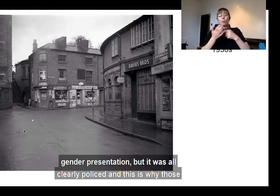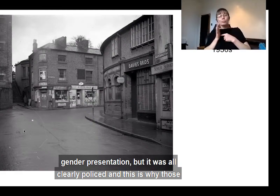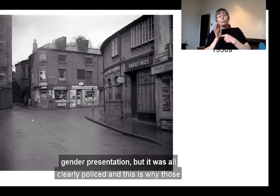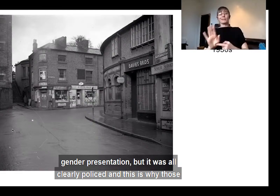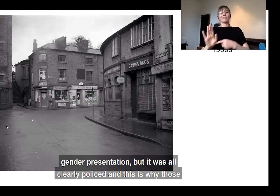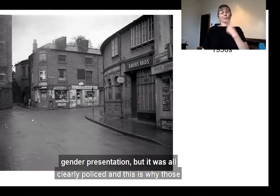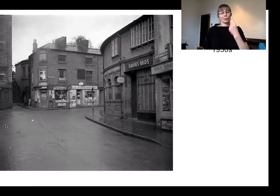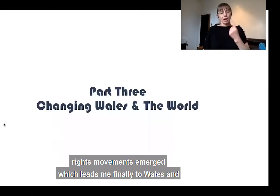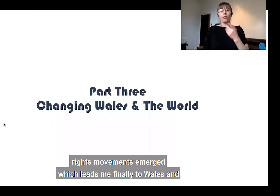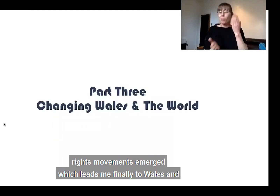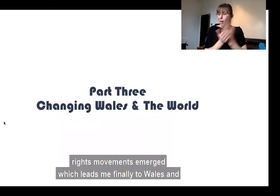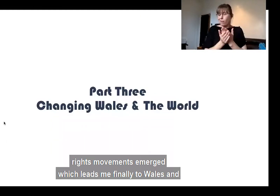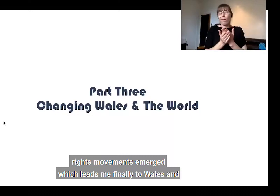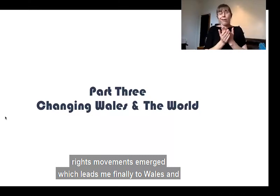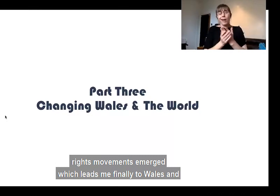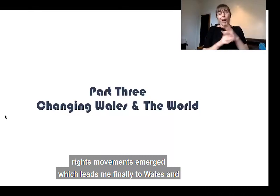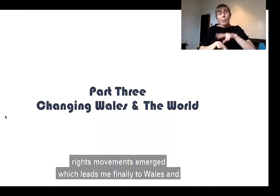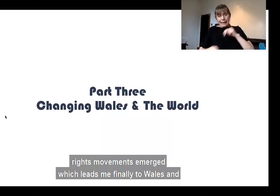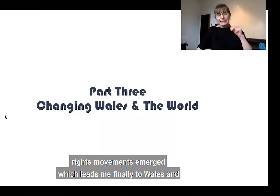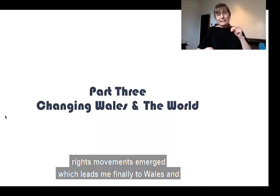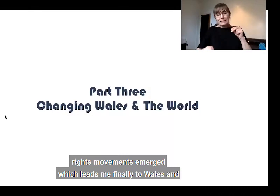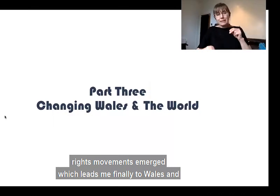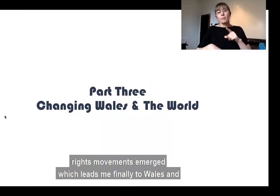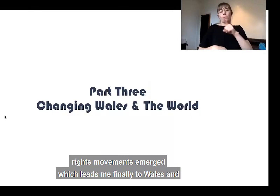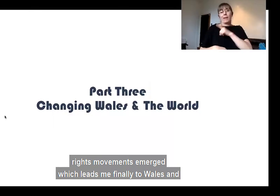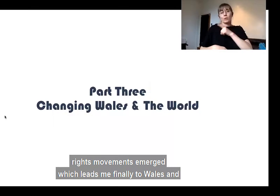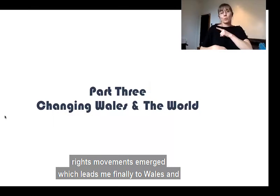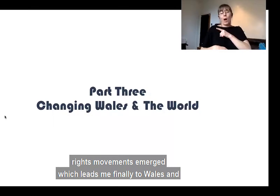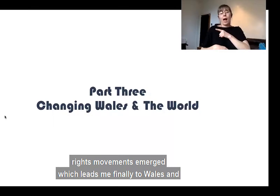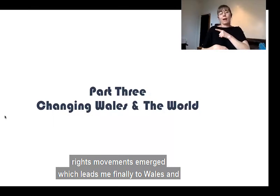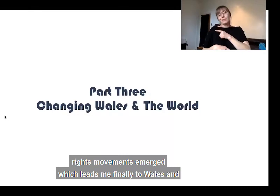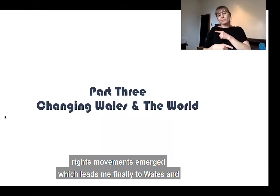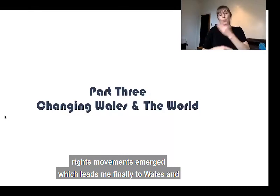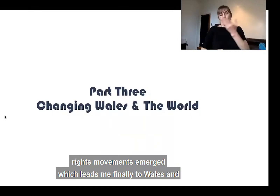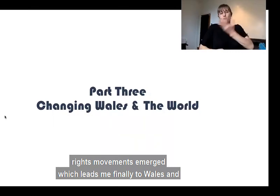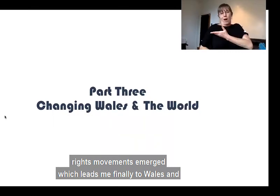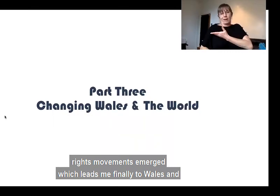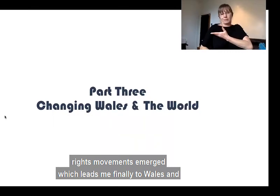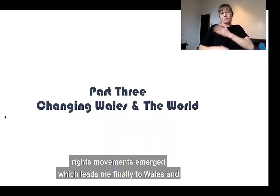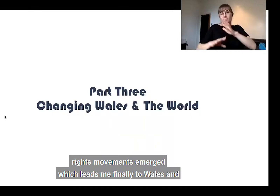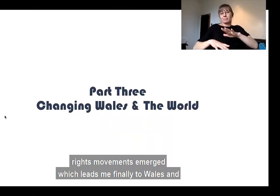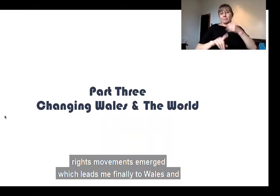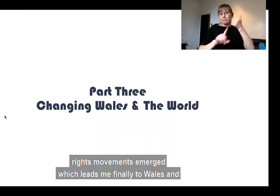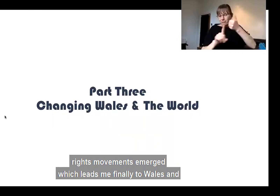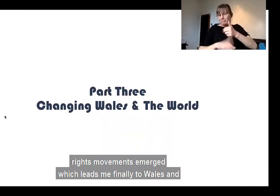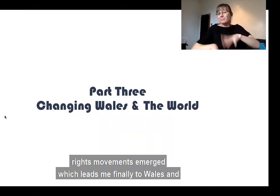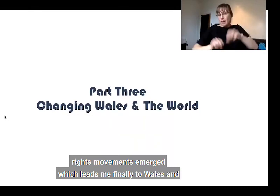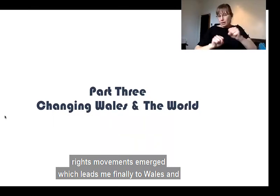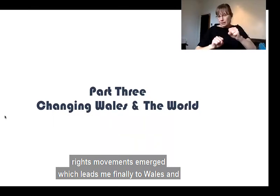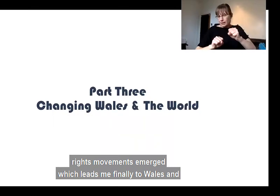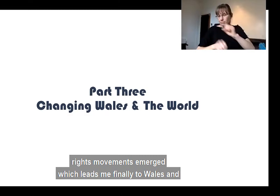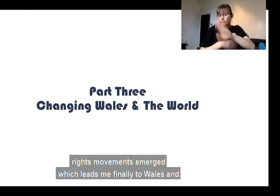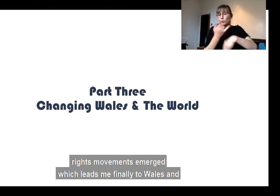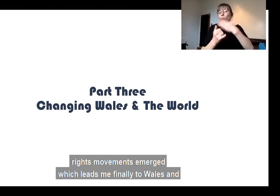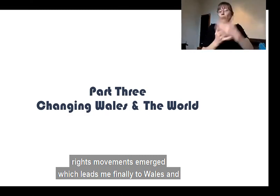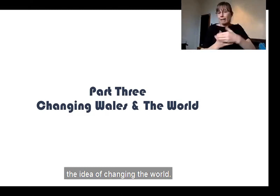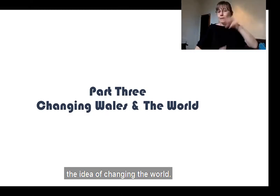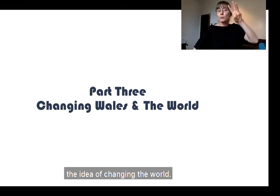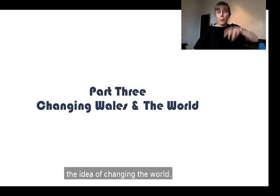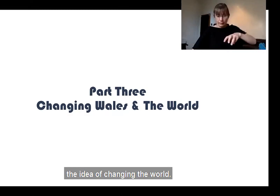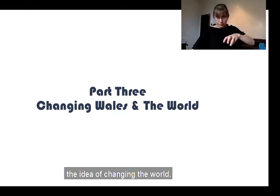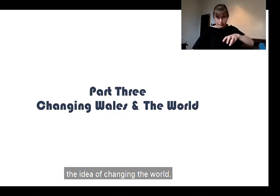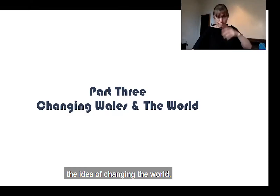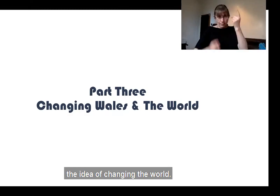clearly policed. And this is why those rights movements emerged. Which leads me finally to Wales